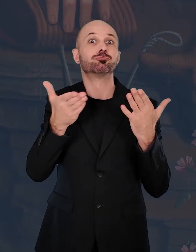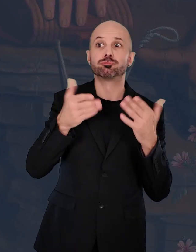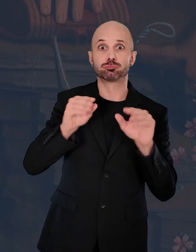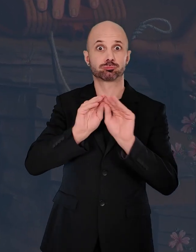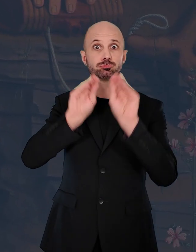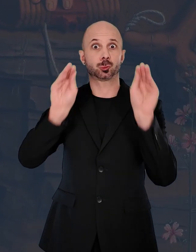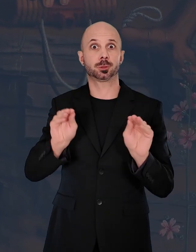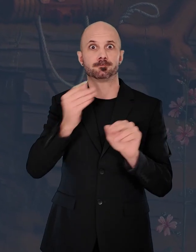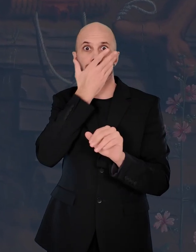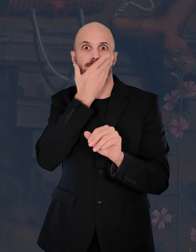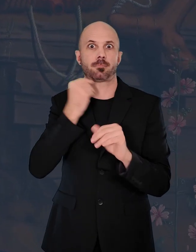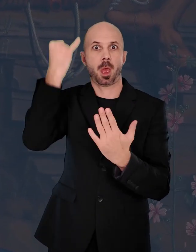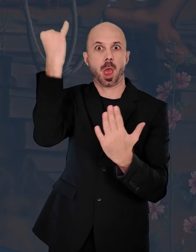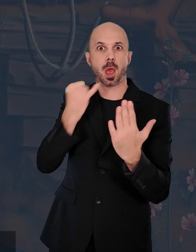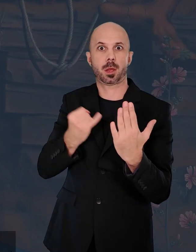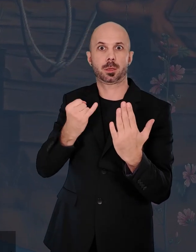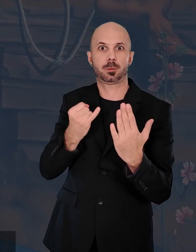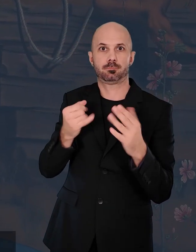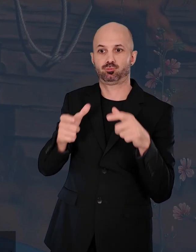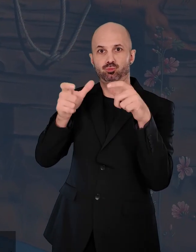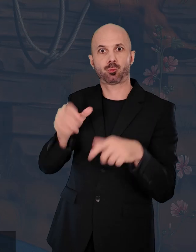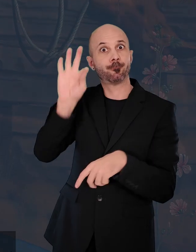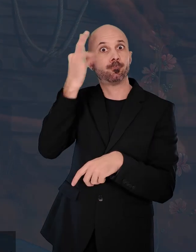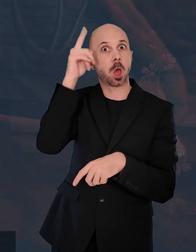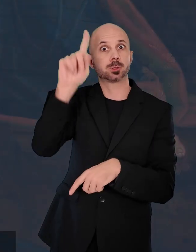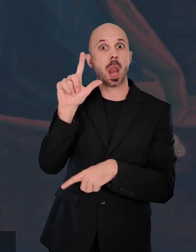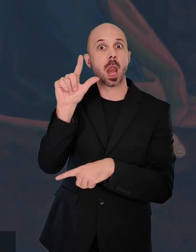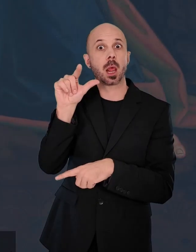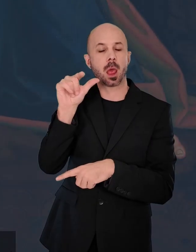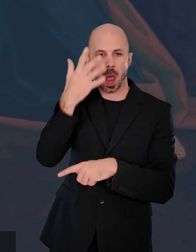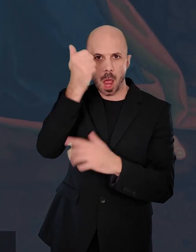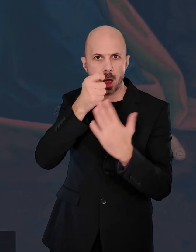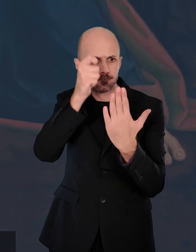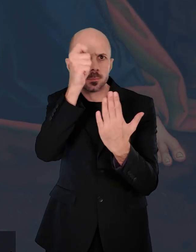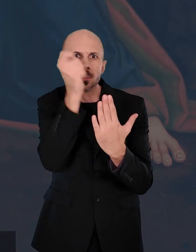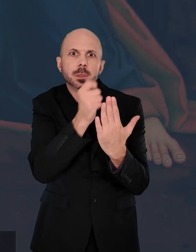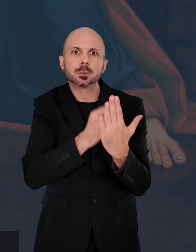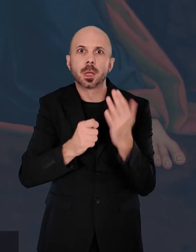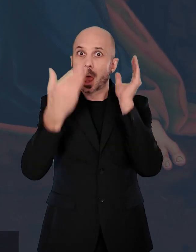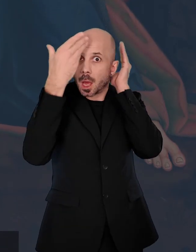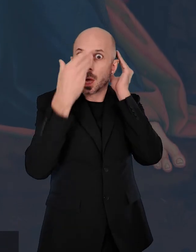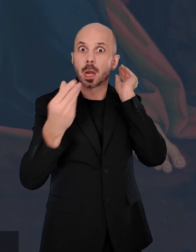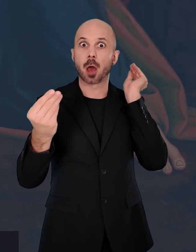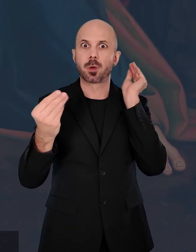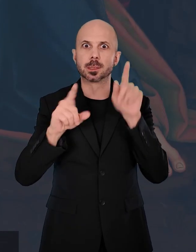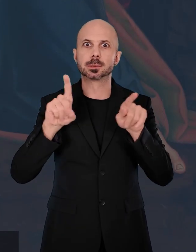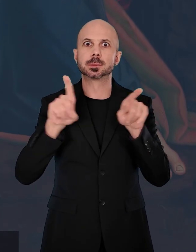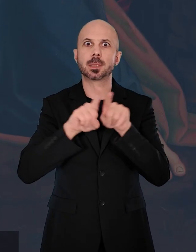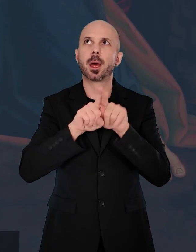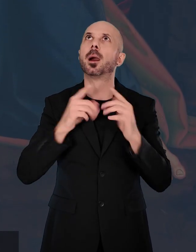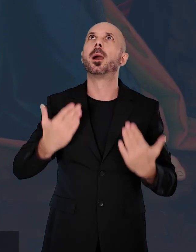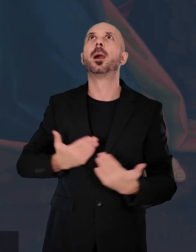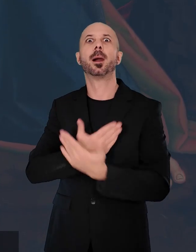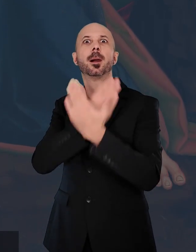forward. A drawing by Raphael depicting the same scene is to be found in the Musée des